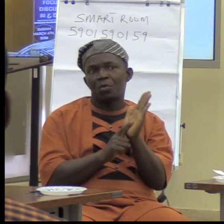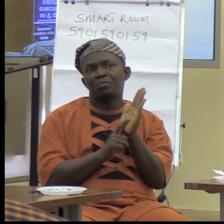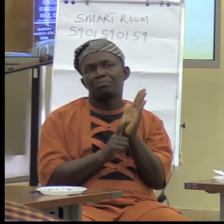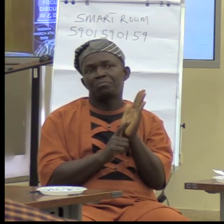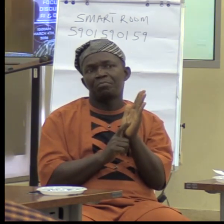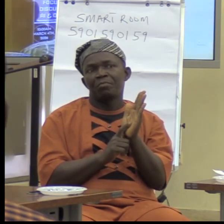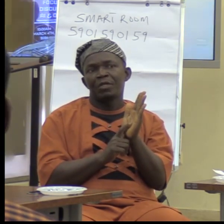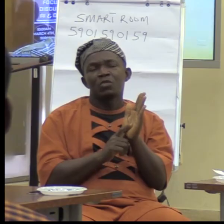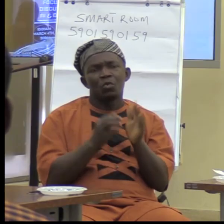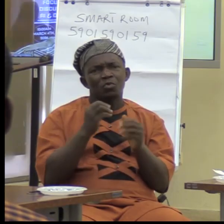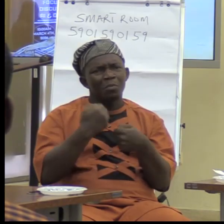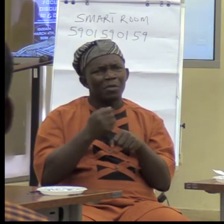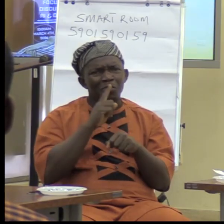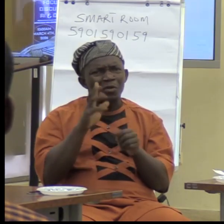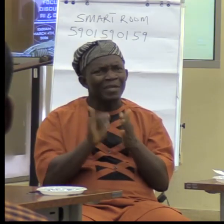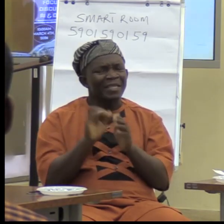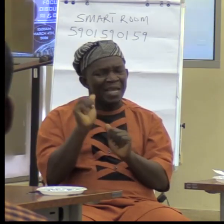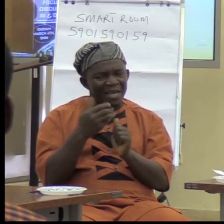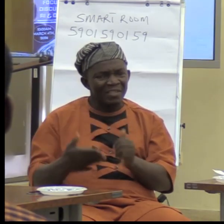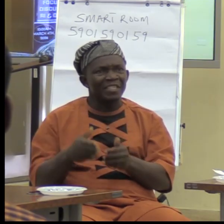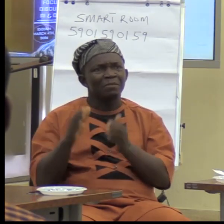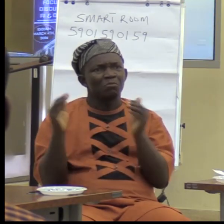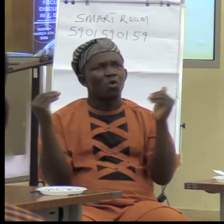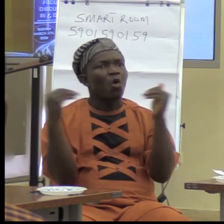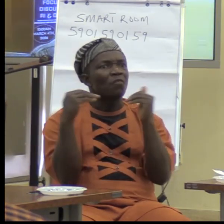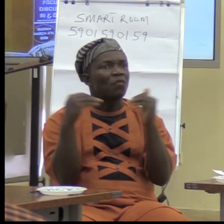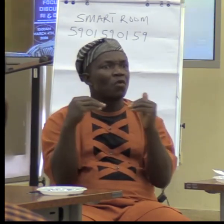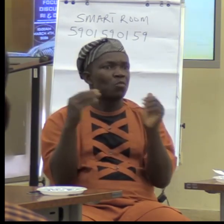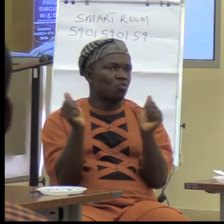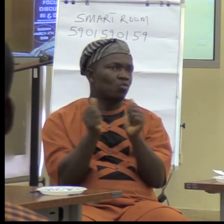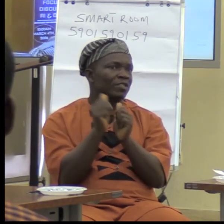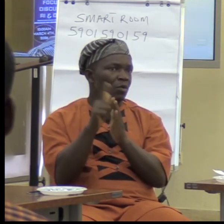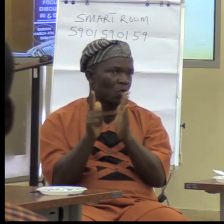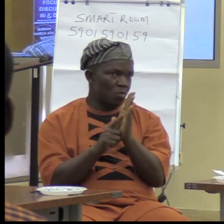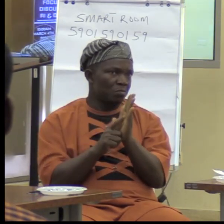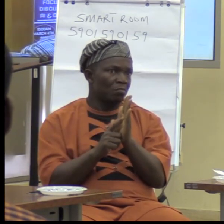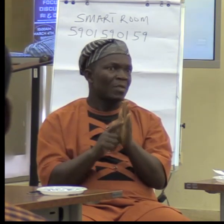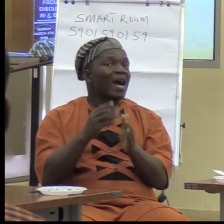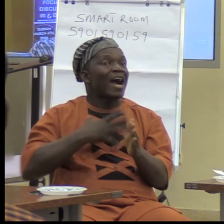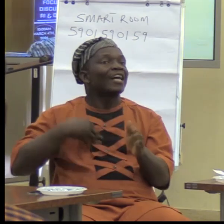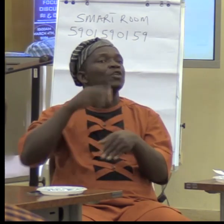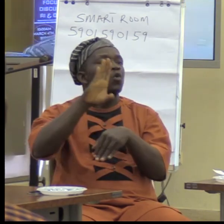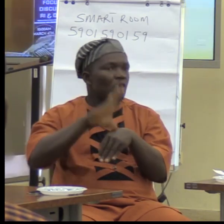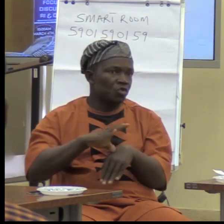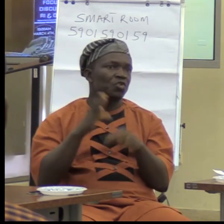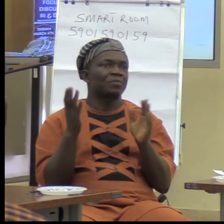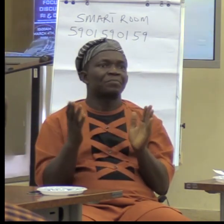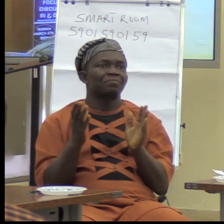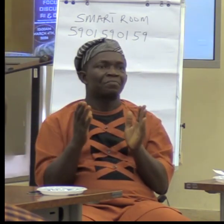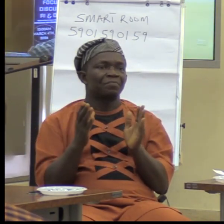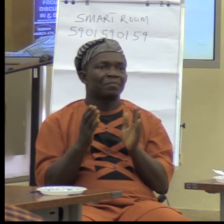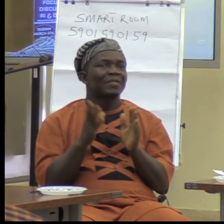thematic area that ensures that everything we are doing conforms, with all these ethics. So that is